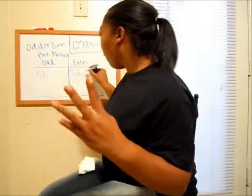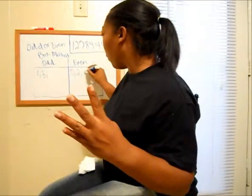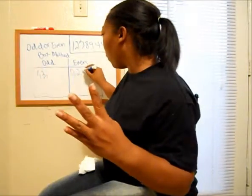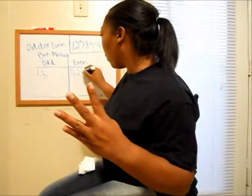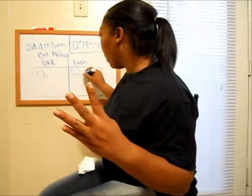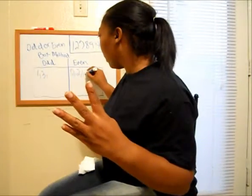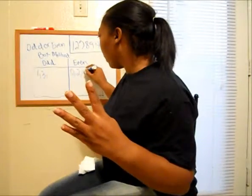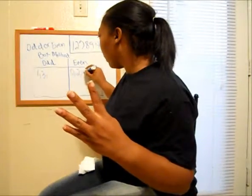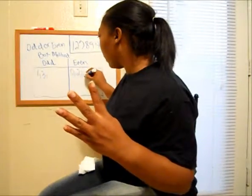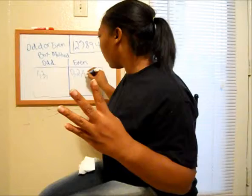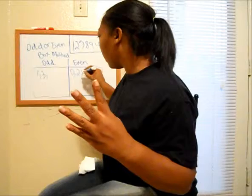4,